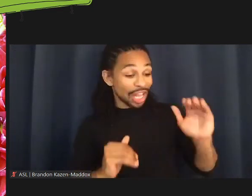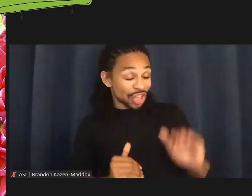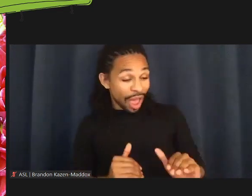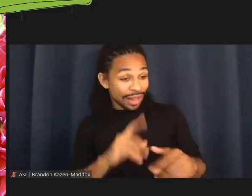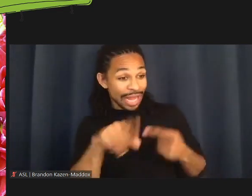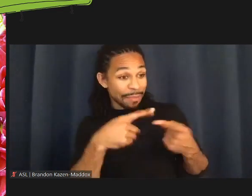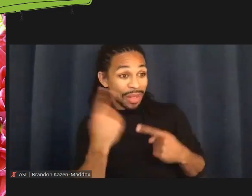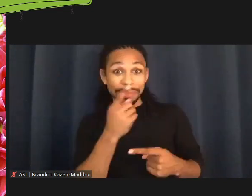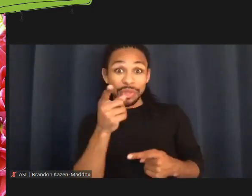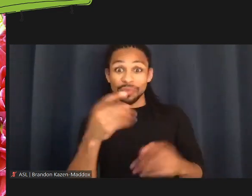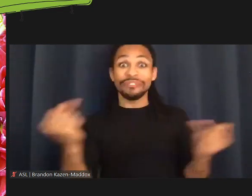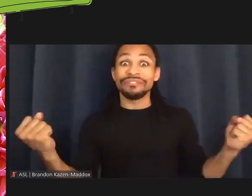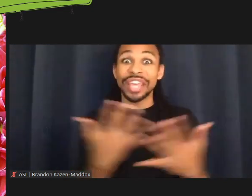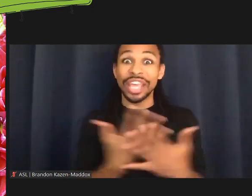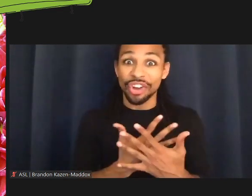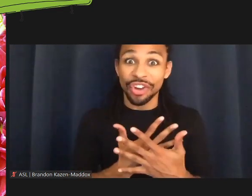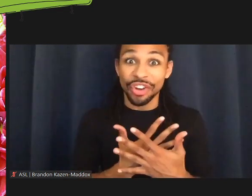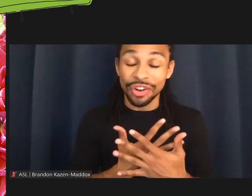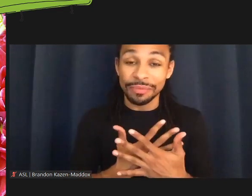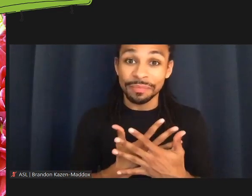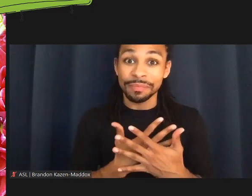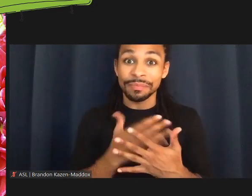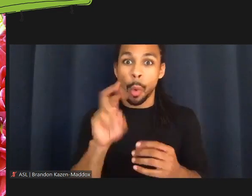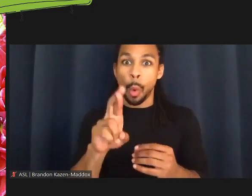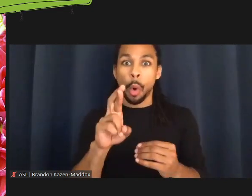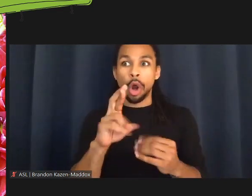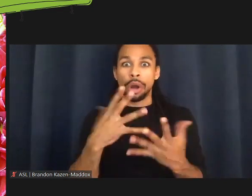something you fear or dread.